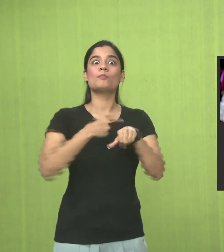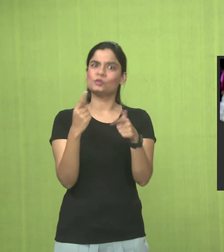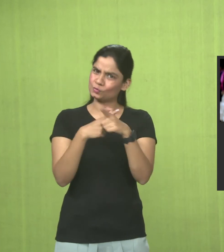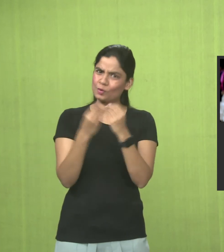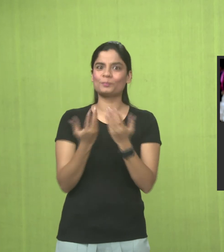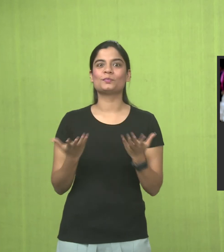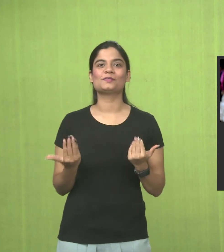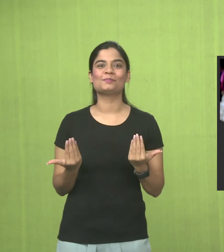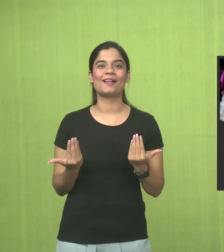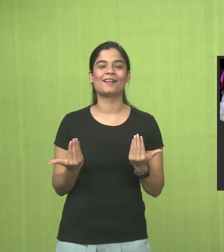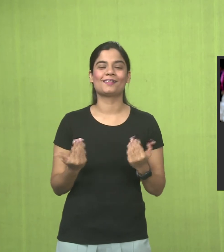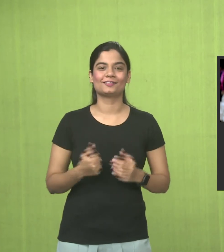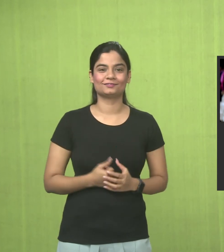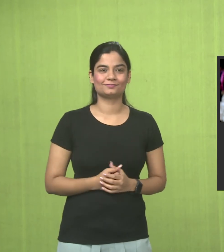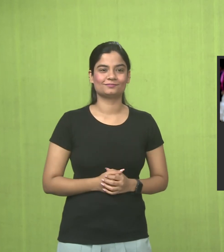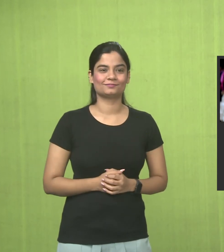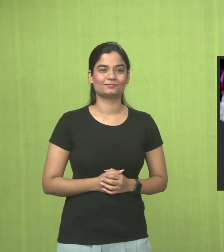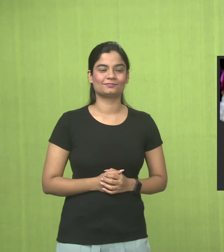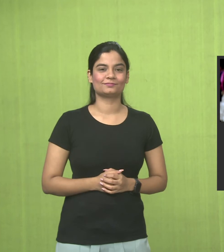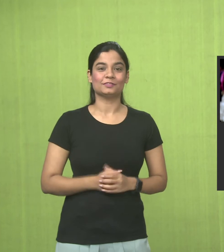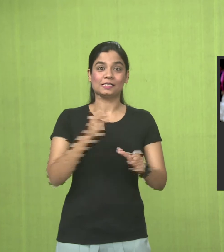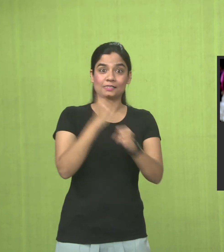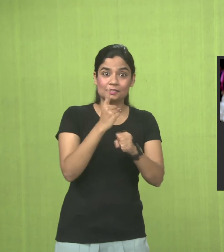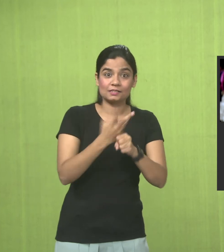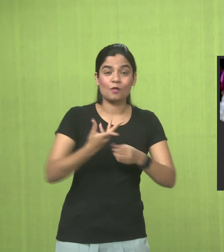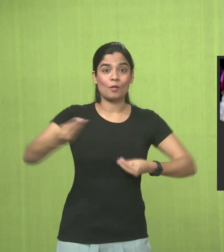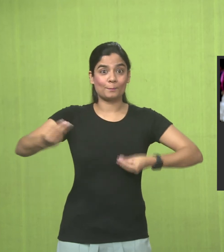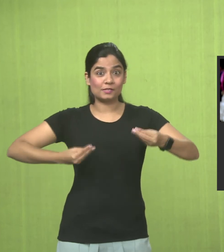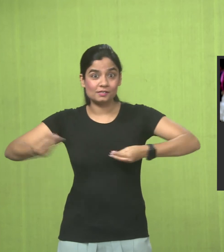It equips the learner to set up their own business.